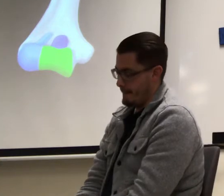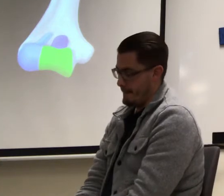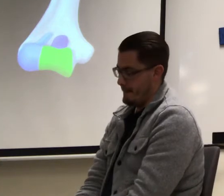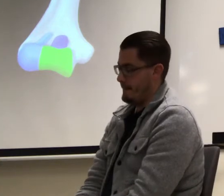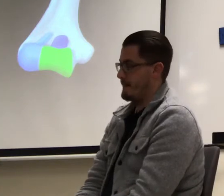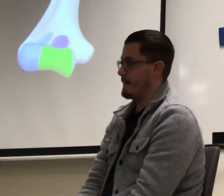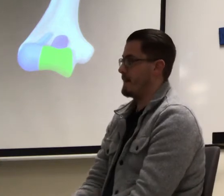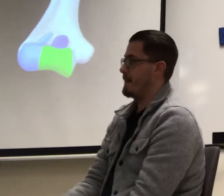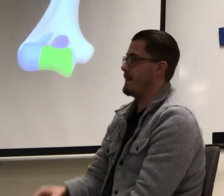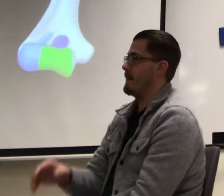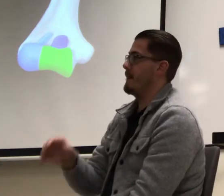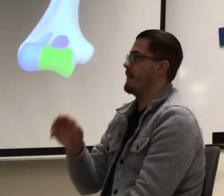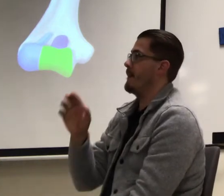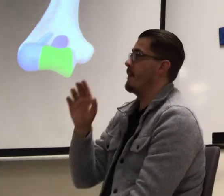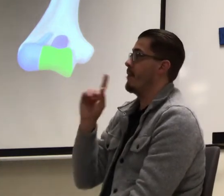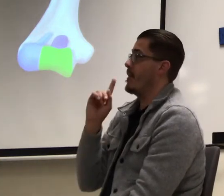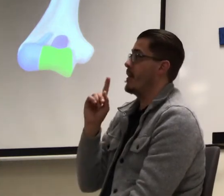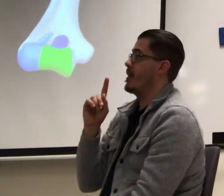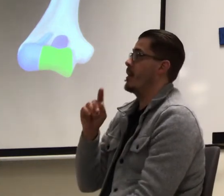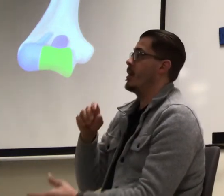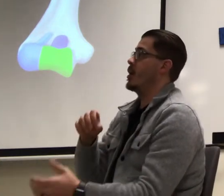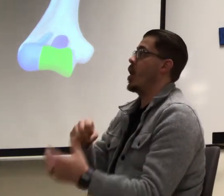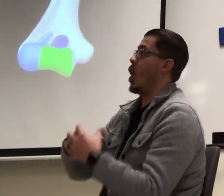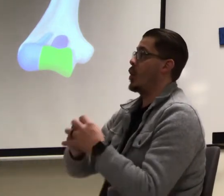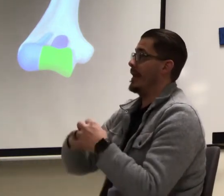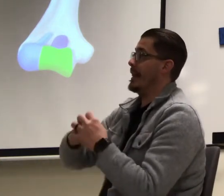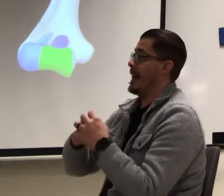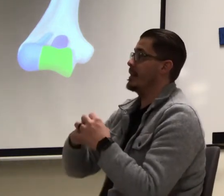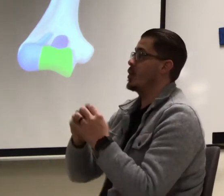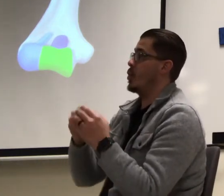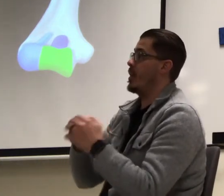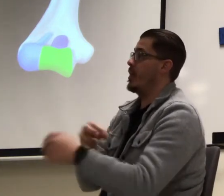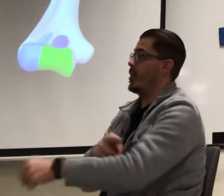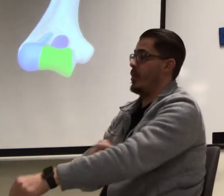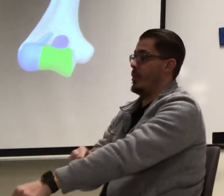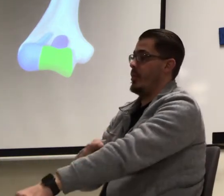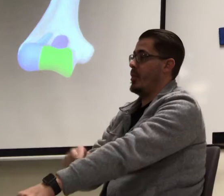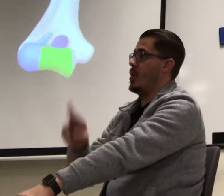The capitulum articulates with the radius bone of the forearm.